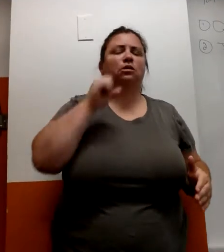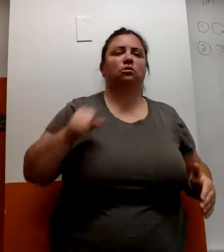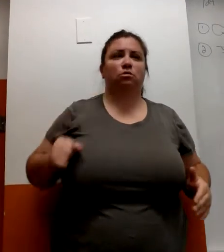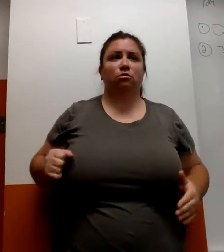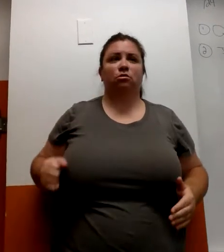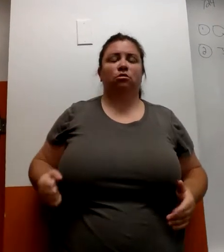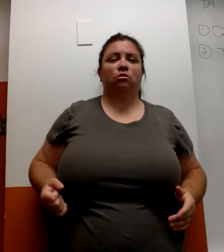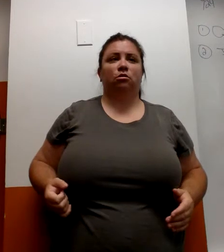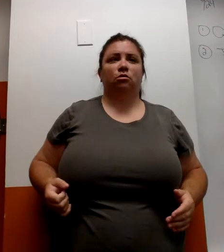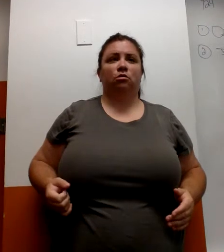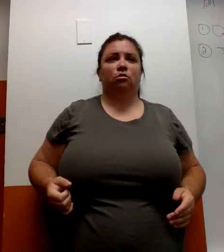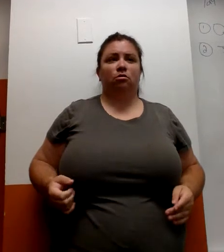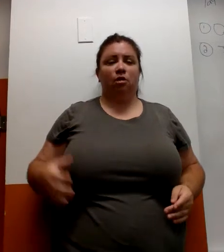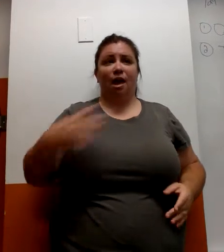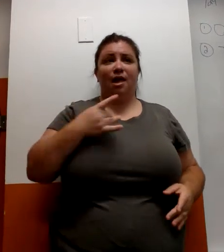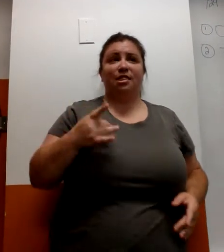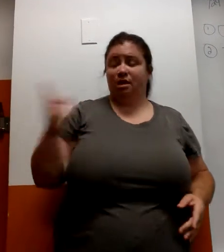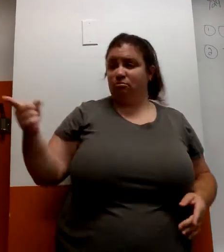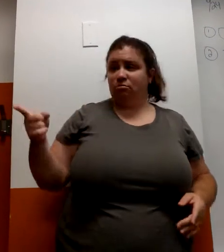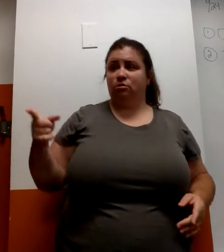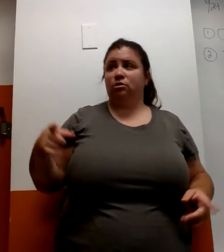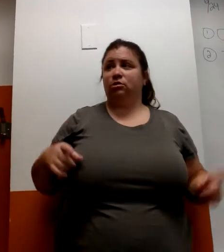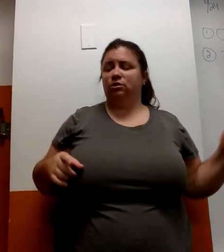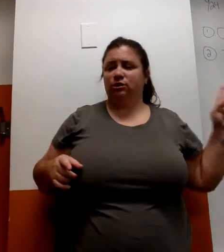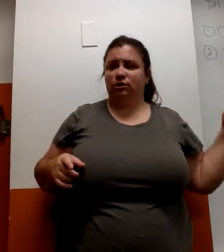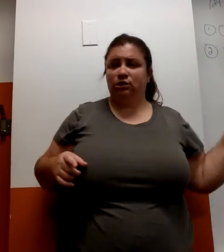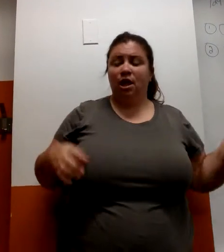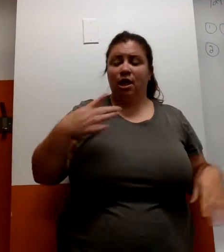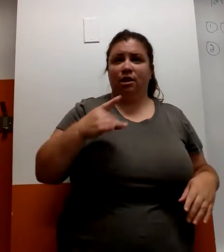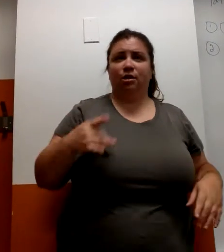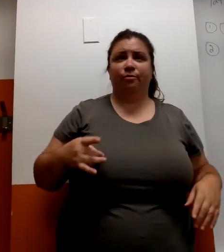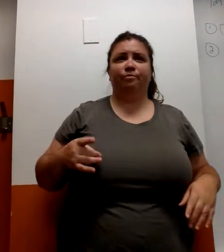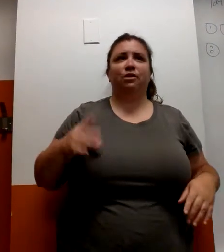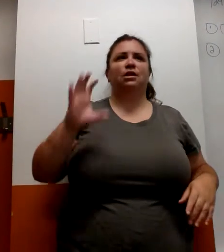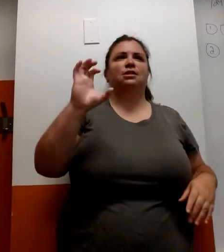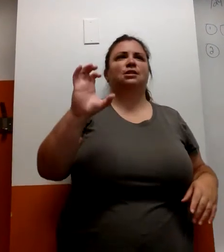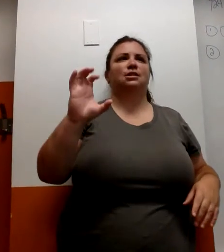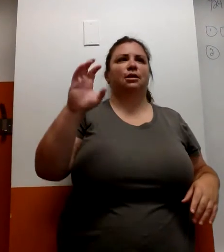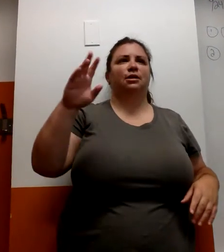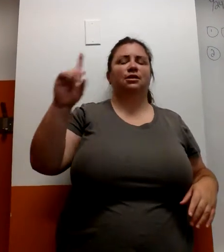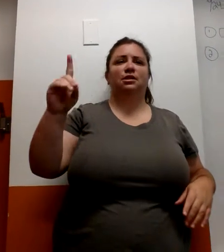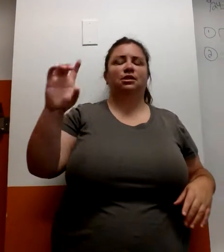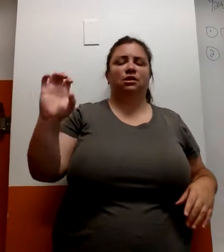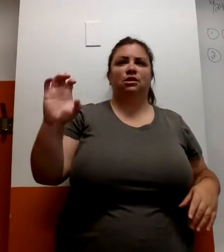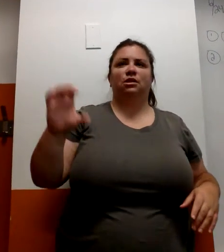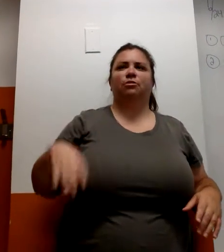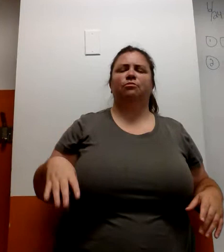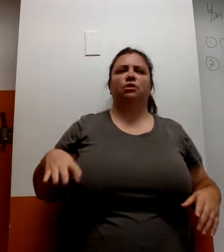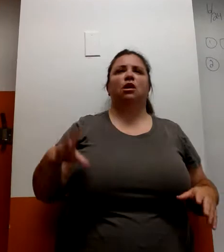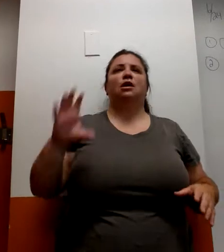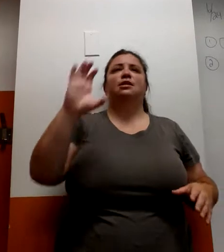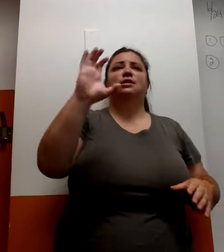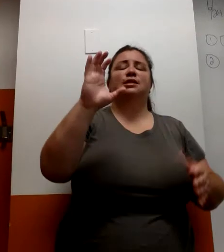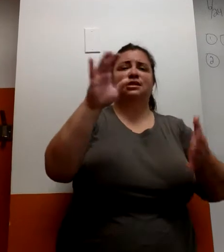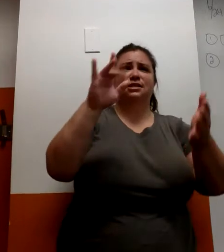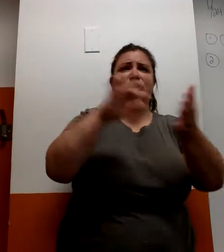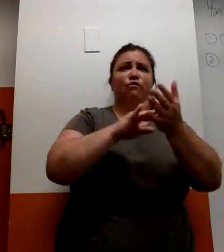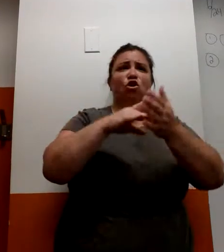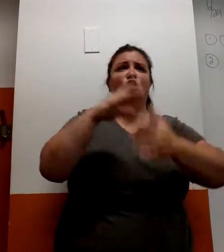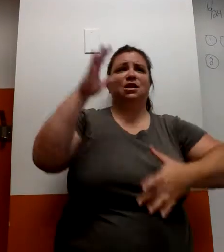I like this, and maybe we can fill this in a little bit more too. Do you know what the CDC is? Center for Disease Control. We mentioned them yesterday in reference to